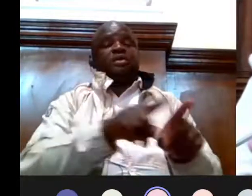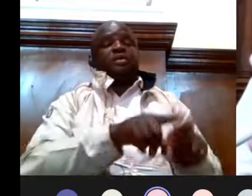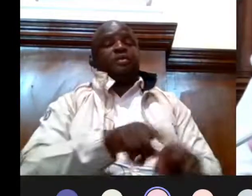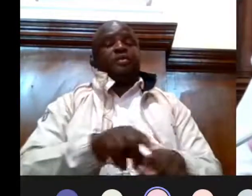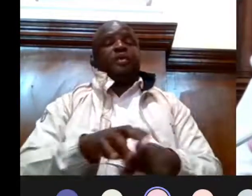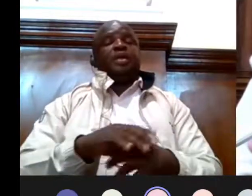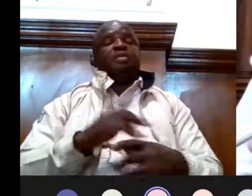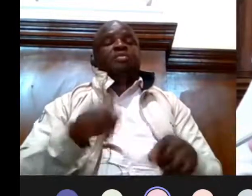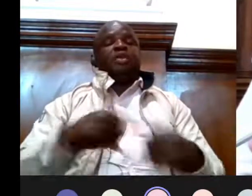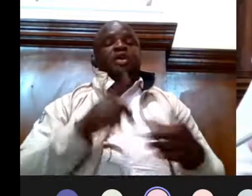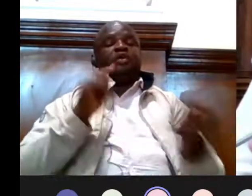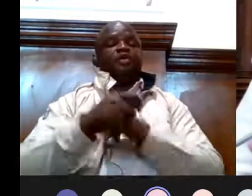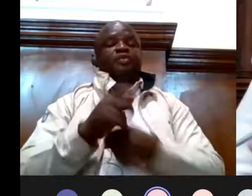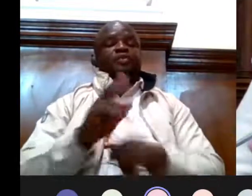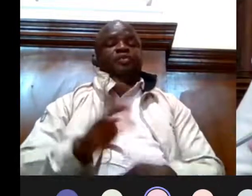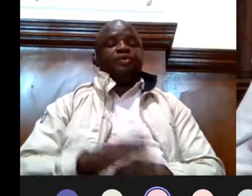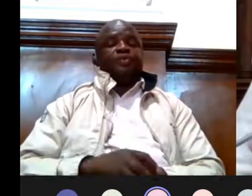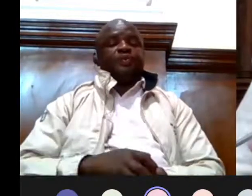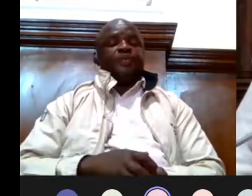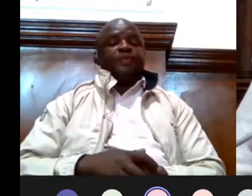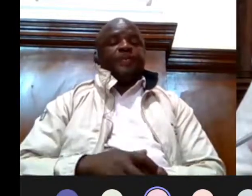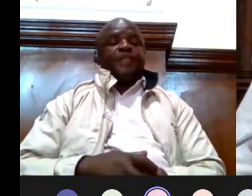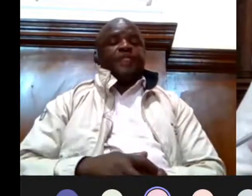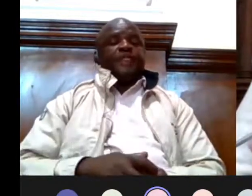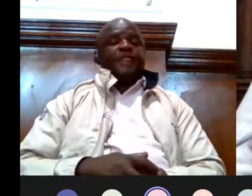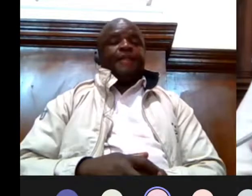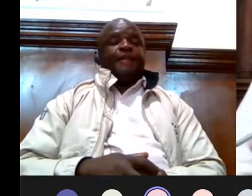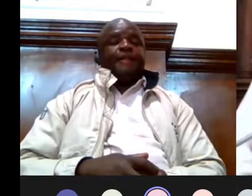intertwined. Solidarity requires